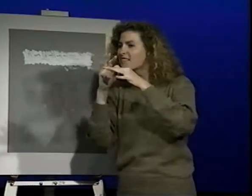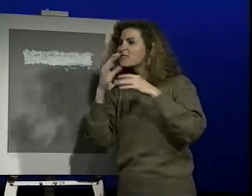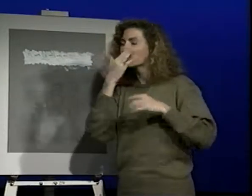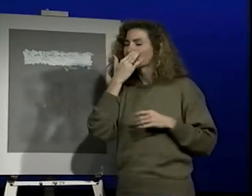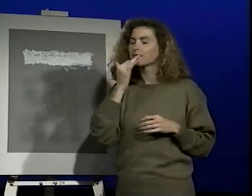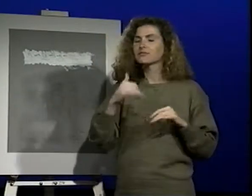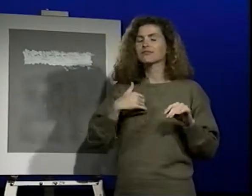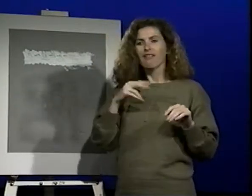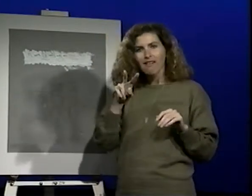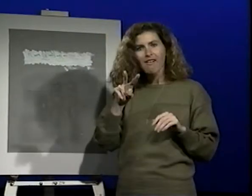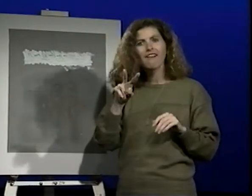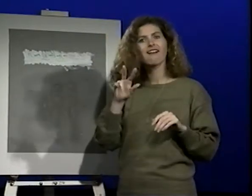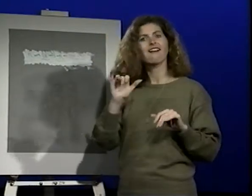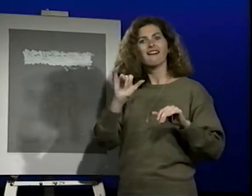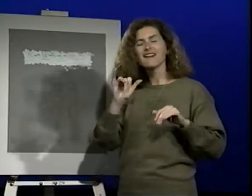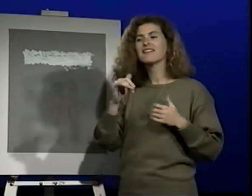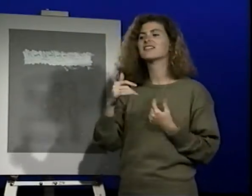death, in his work.